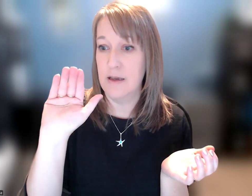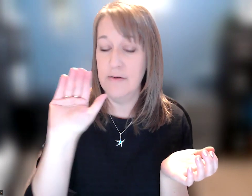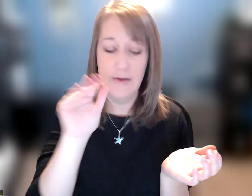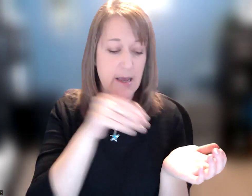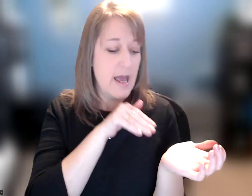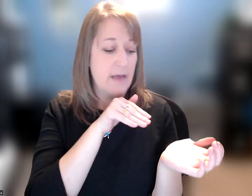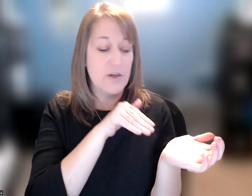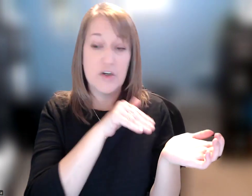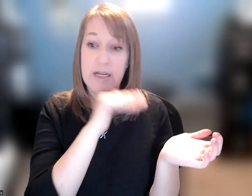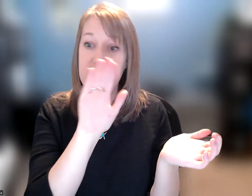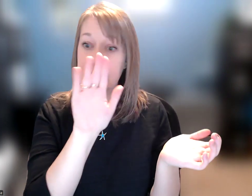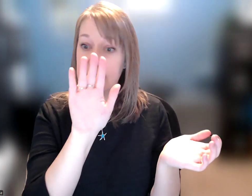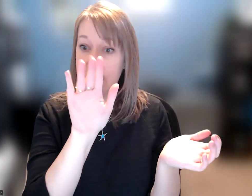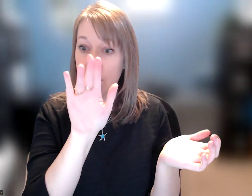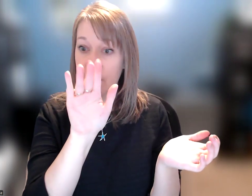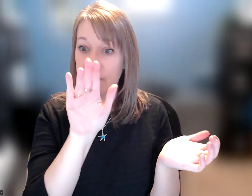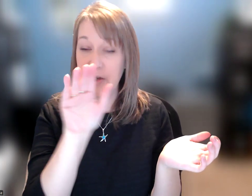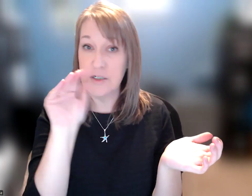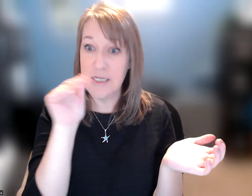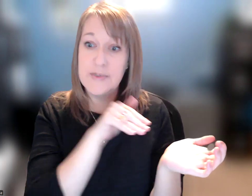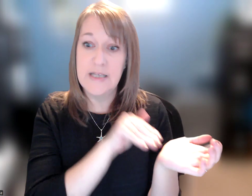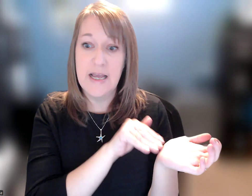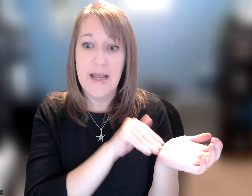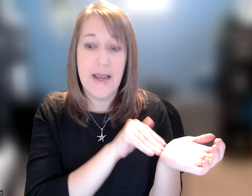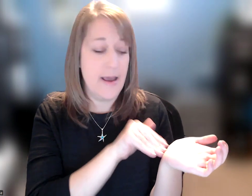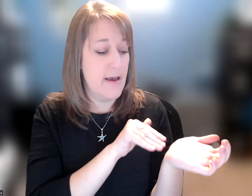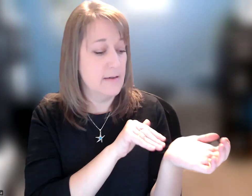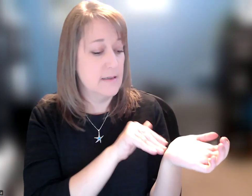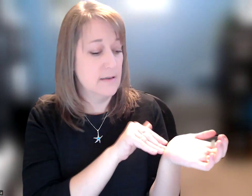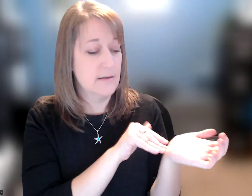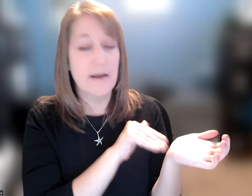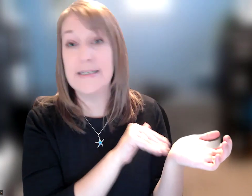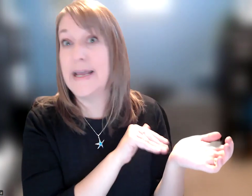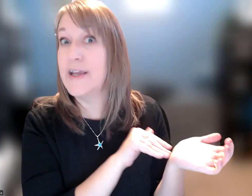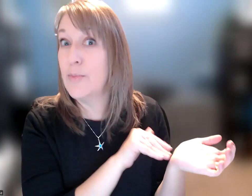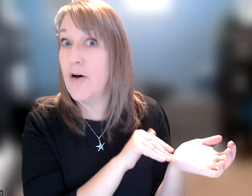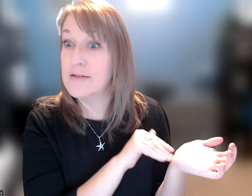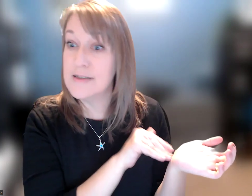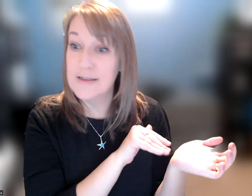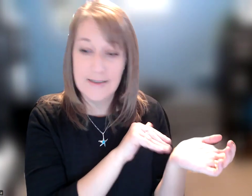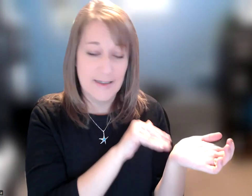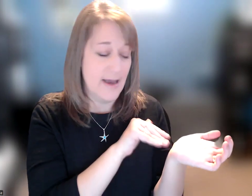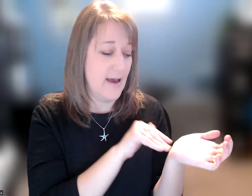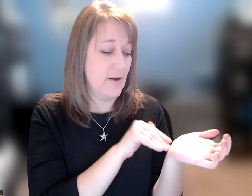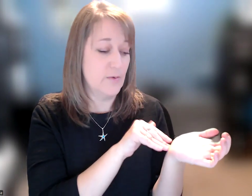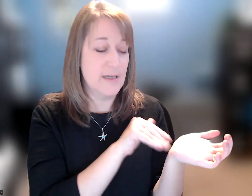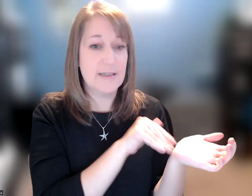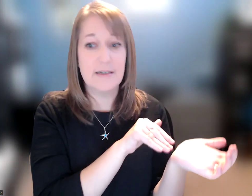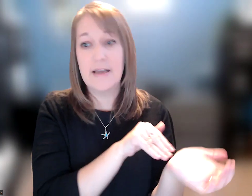Okay. And then you're going to take all of your fingertips and kind of take your pulse at your wrist. Okay,